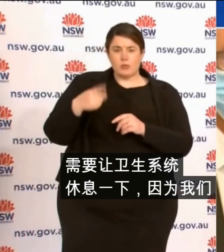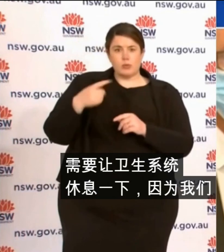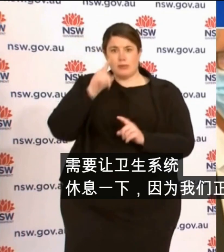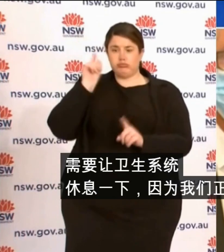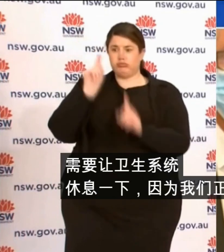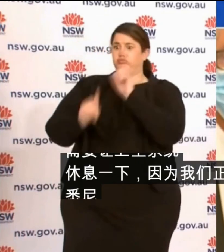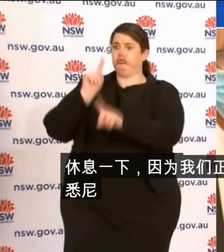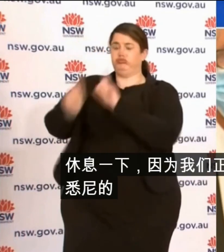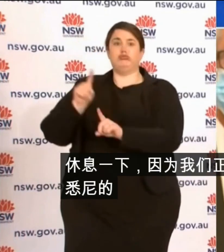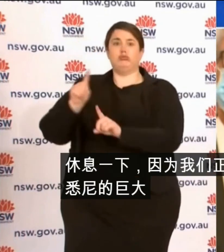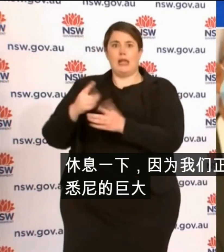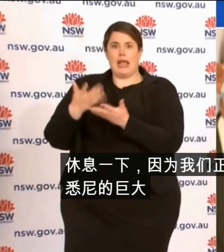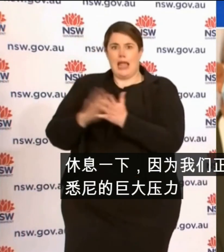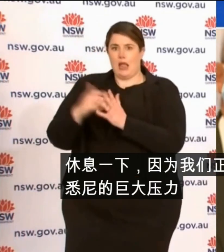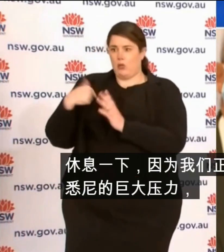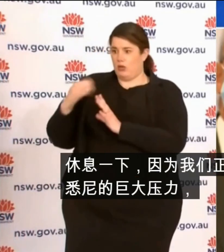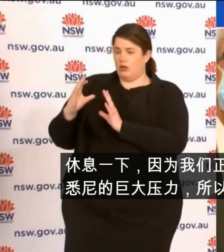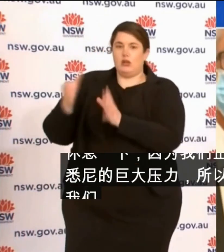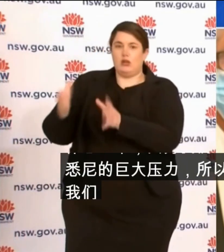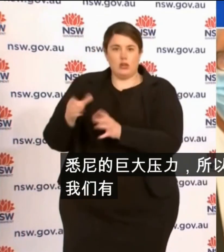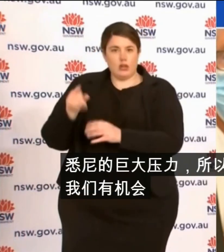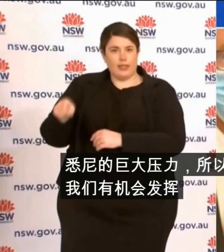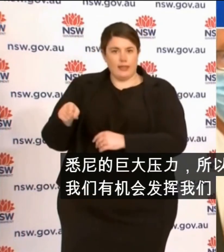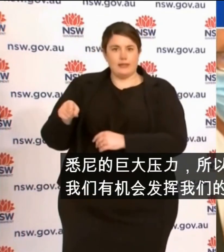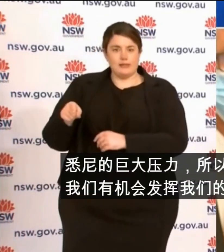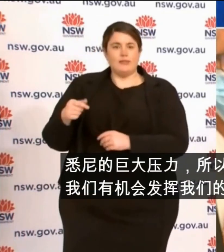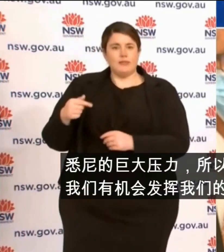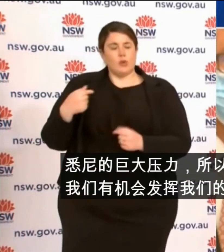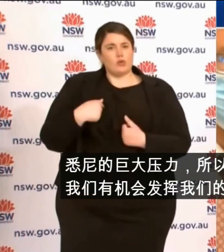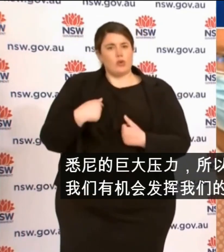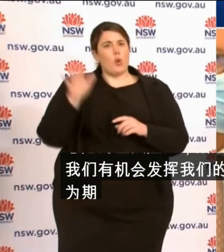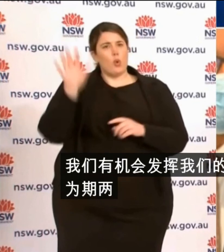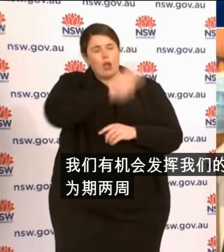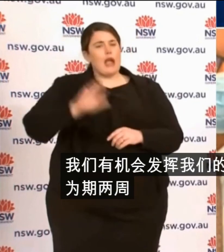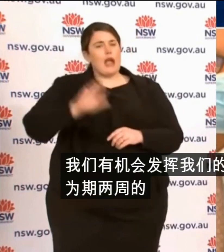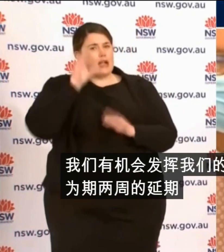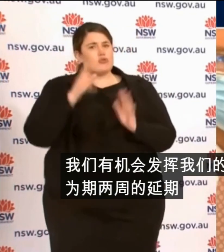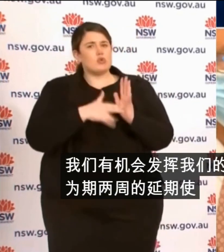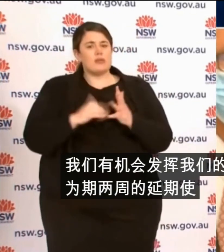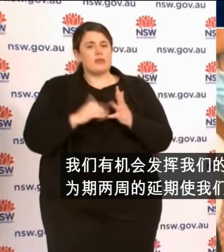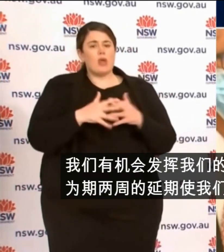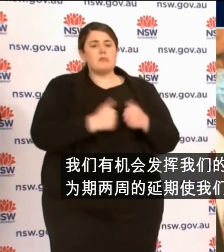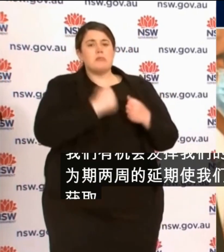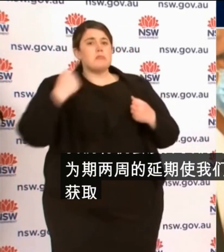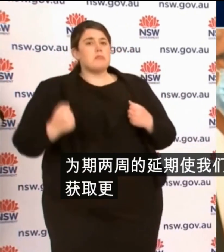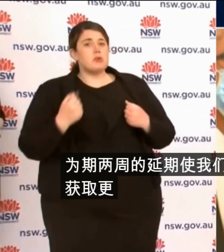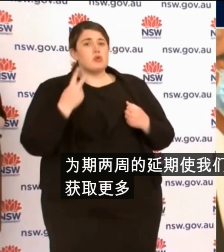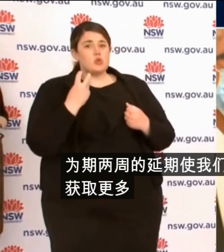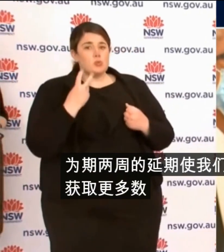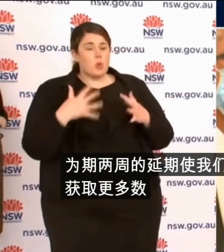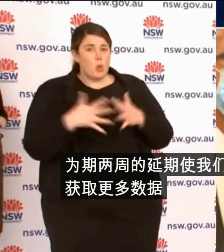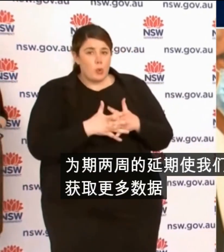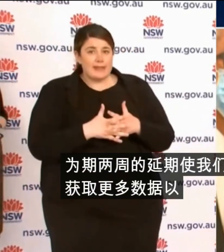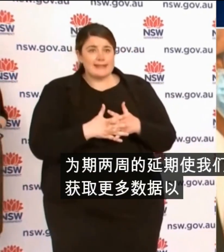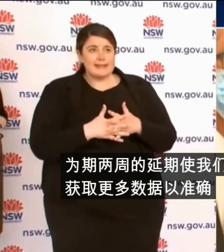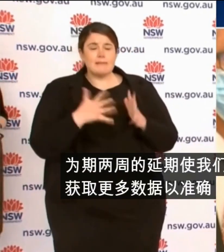we are dealing with the significant pressures here in Sydney. So we have an opportunity to play our part. A 2-week extension gives us ability to grab more